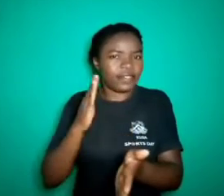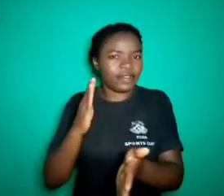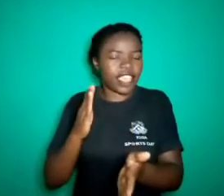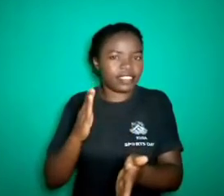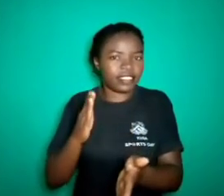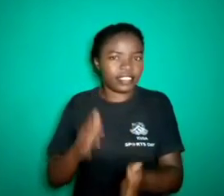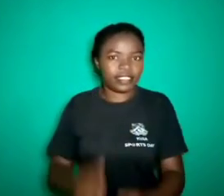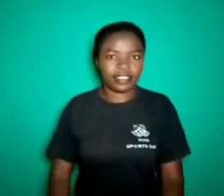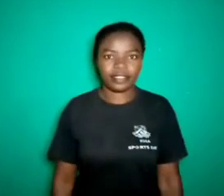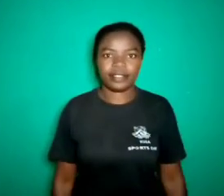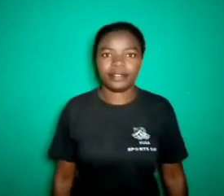Fast.